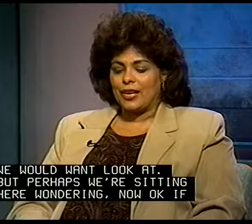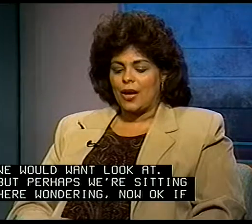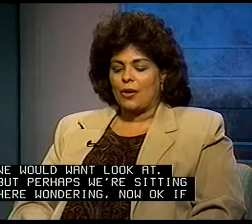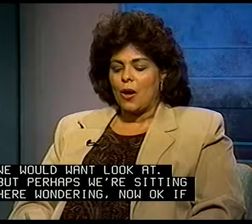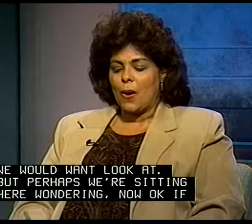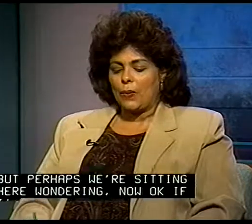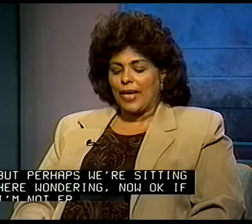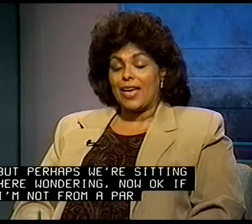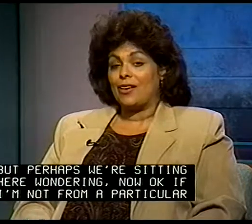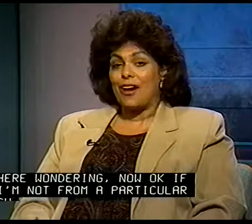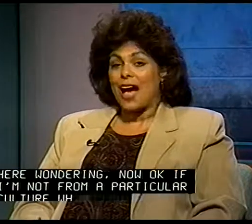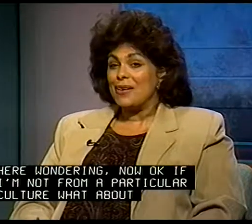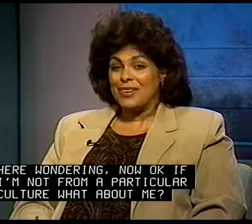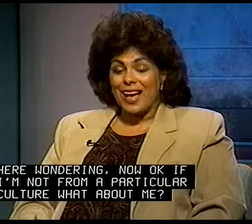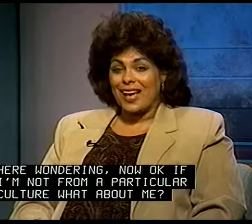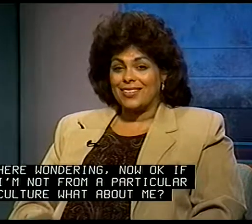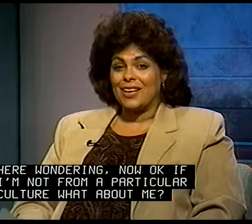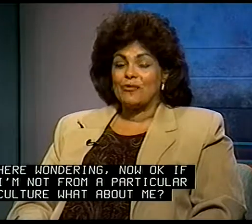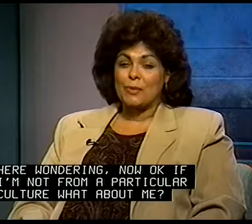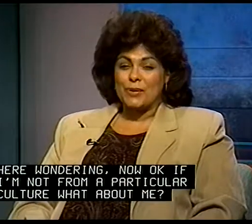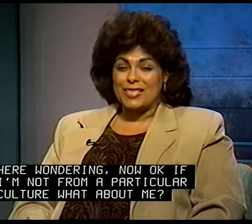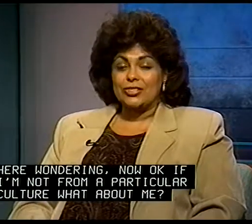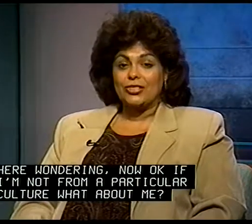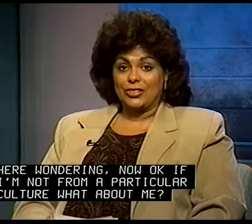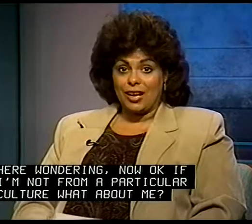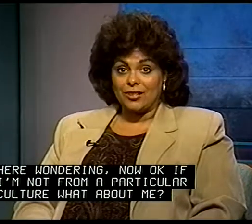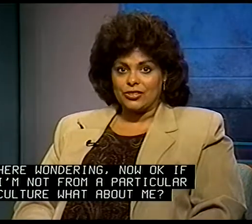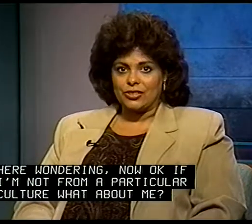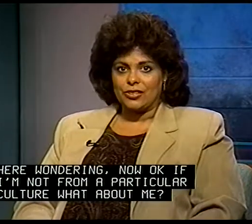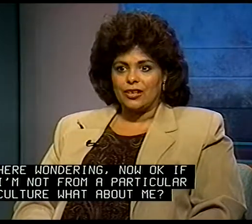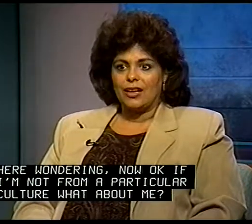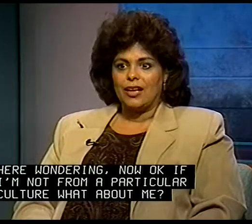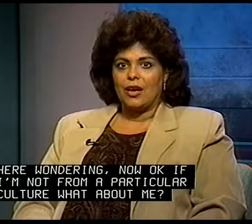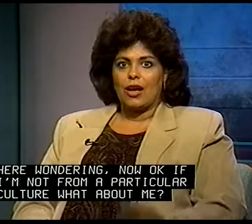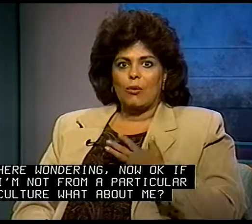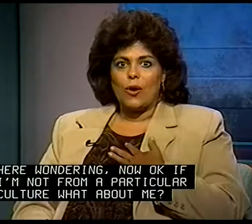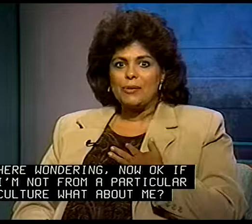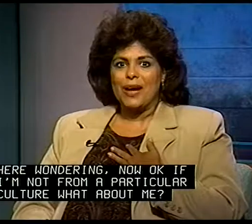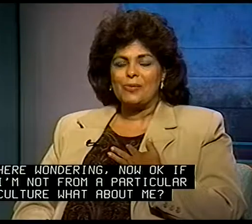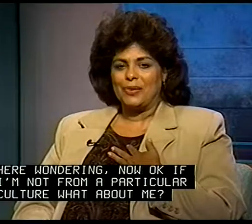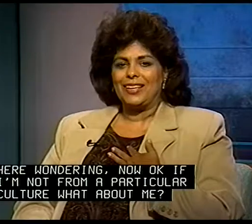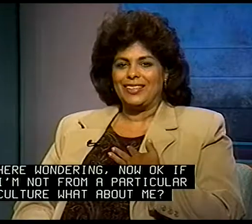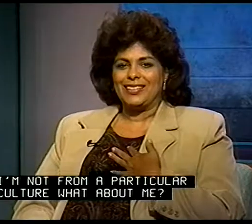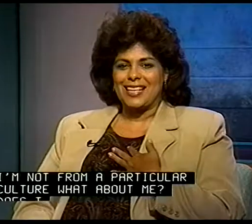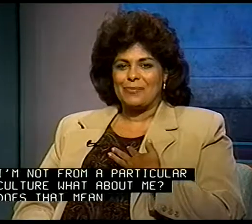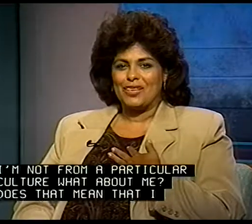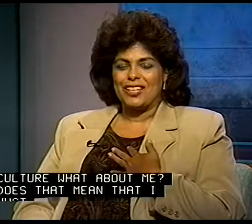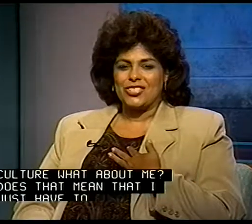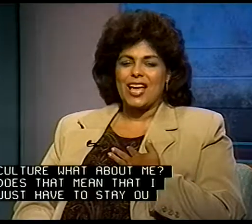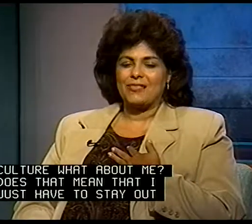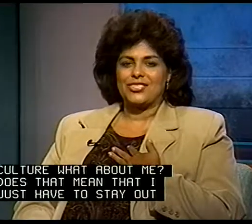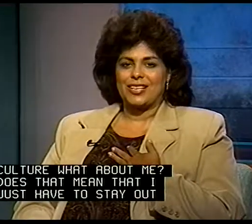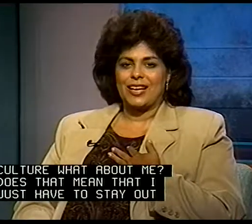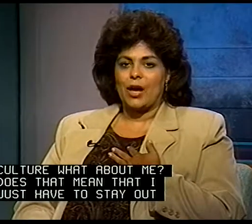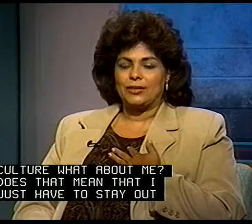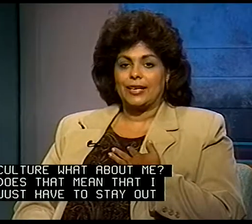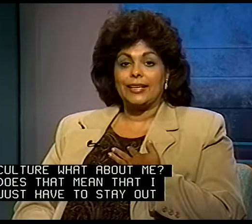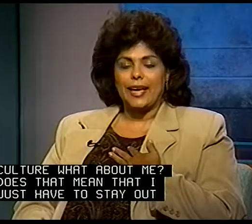now, okay, if I am not from a particular culture, what about me? Does that mean I just have to stay out, that I can't